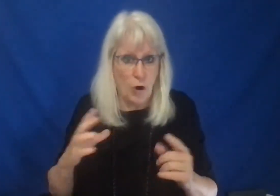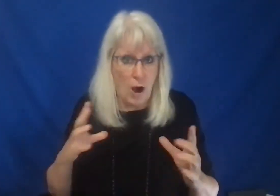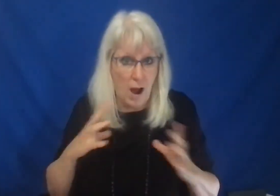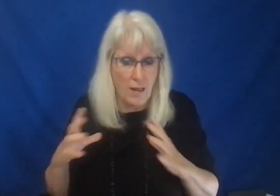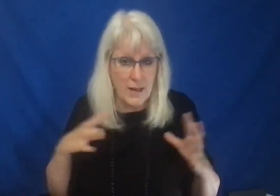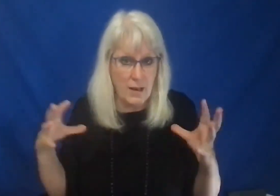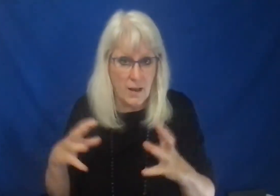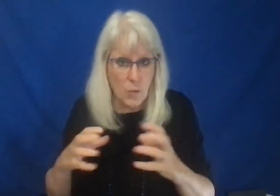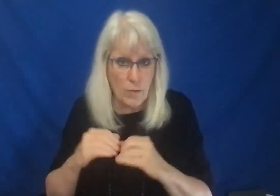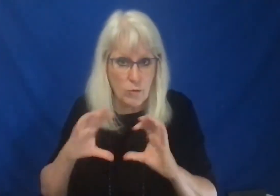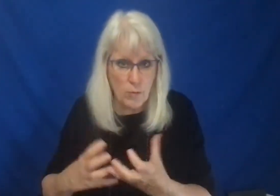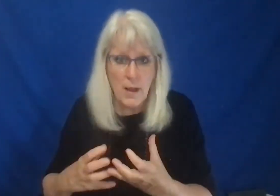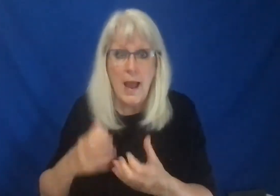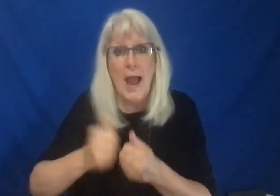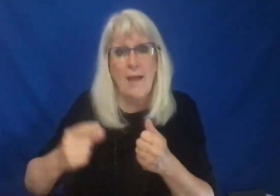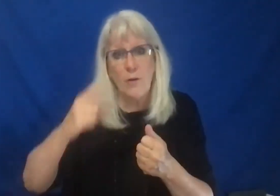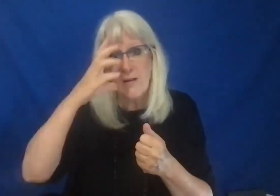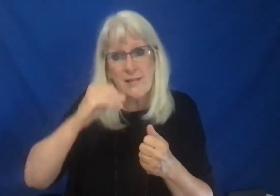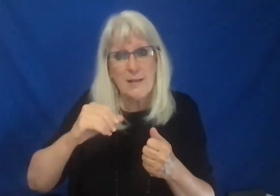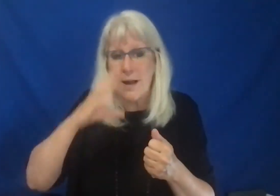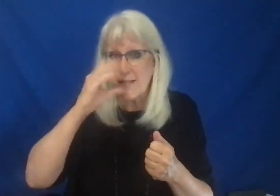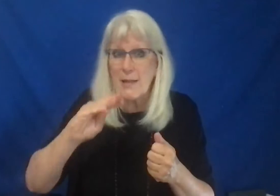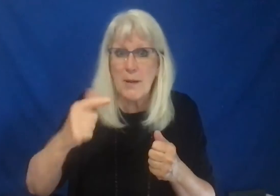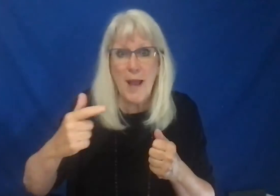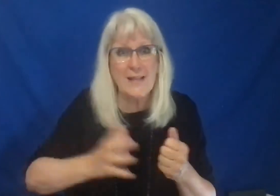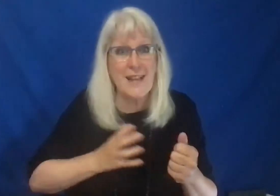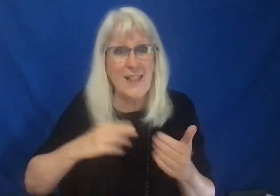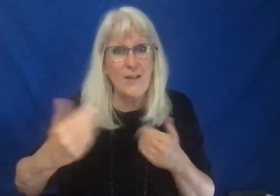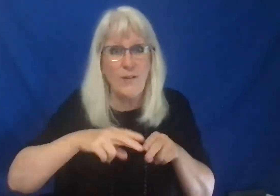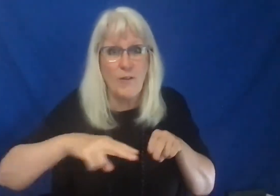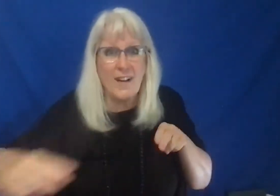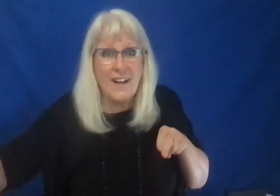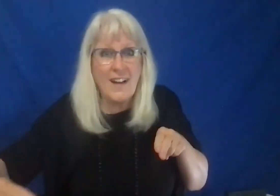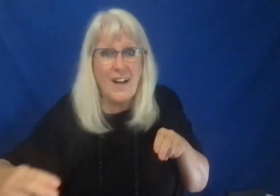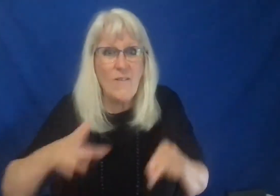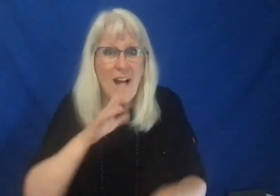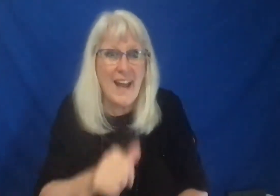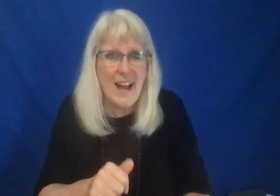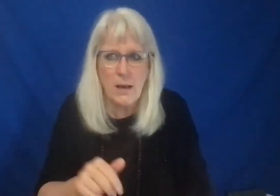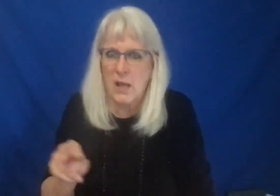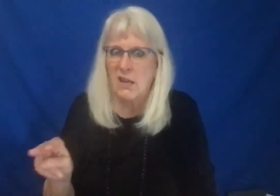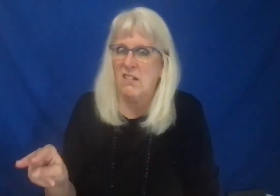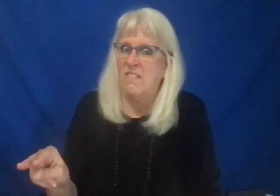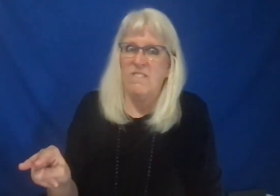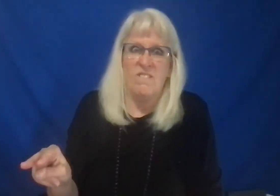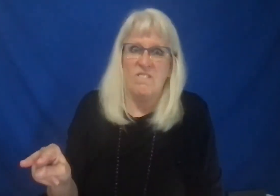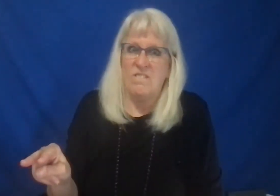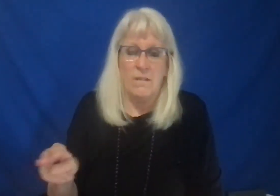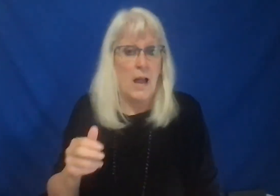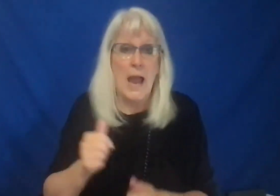is that everyone would sleep in sleeping bags on the living room floor around the fire. And just everyone would go to sleep whenever they fall